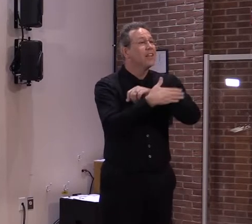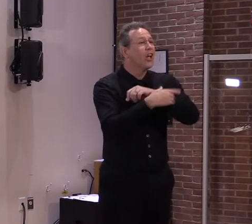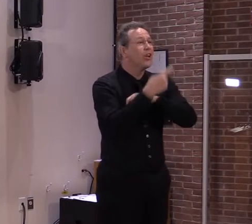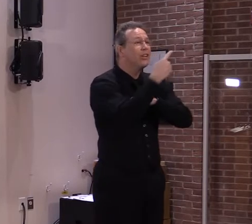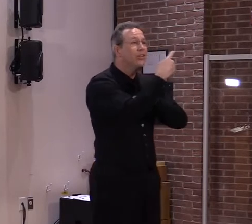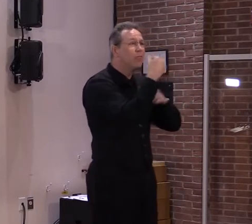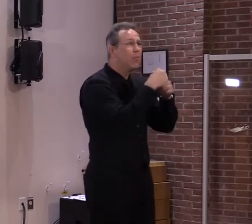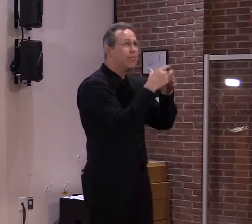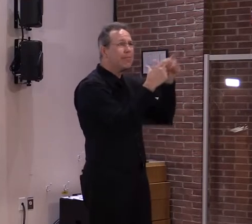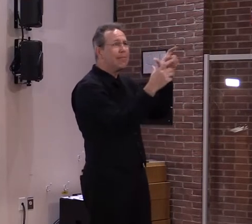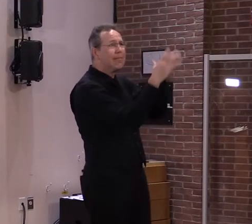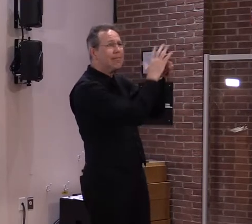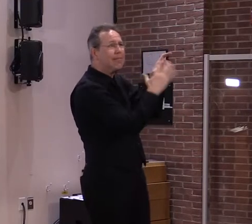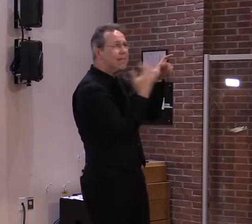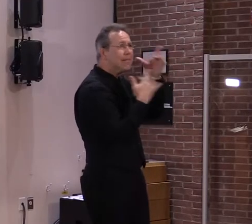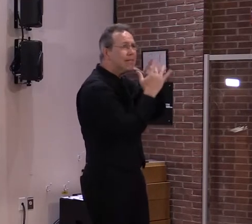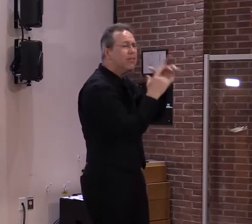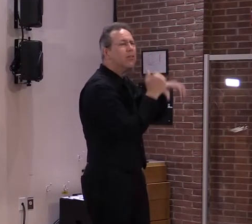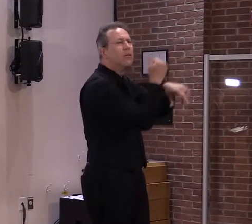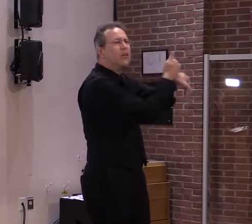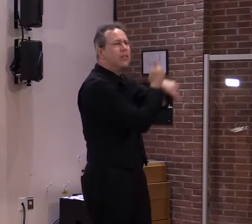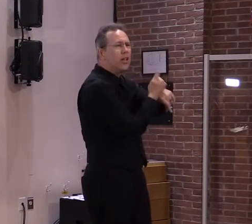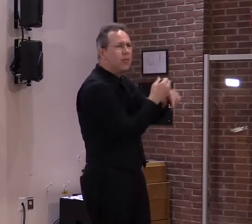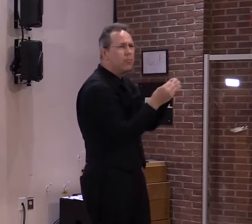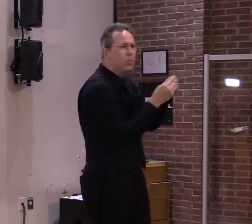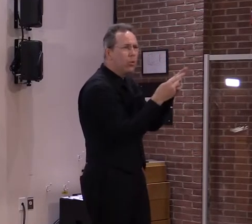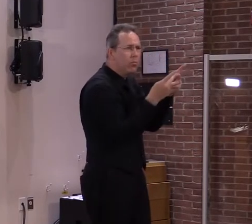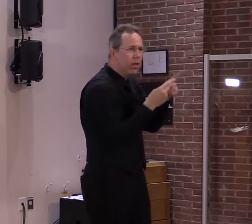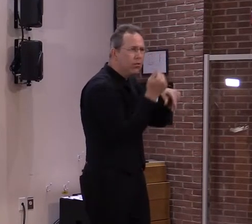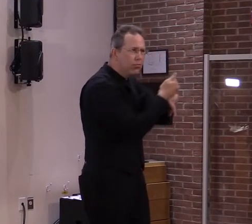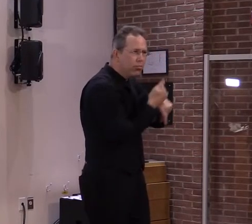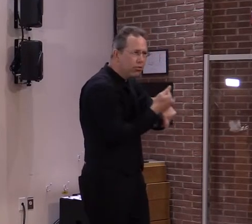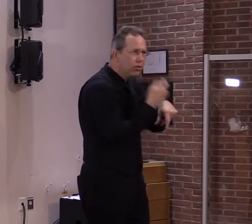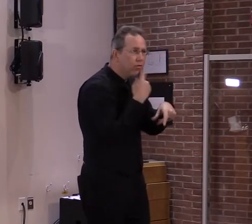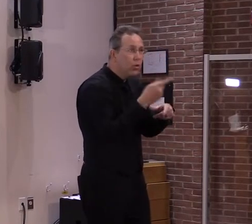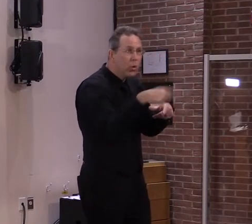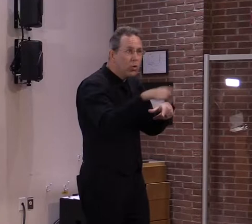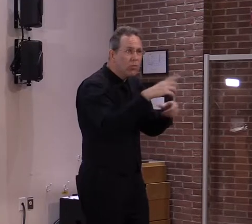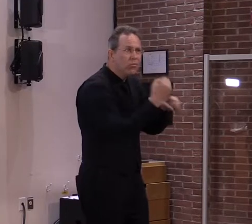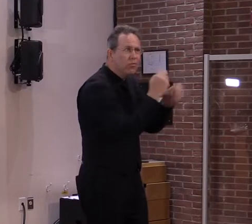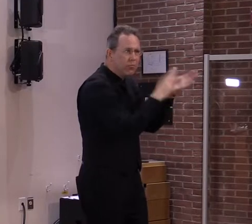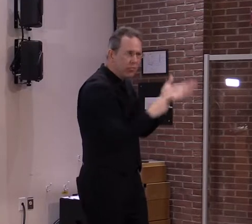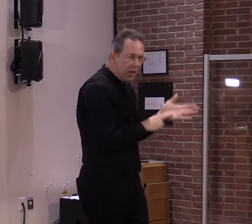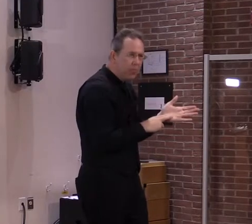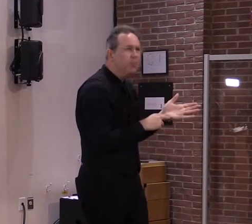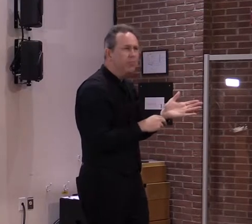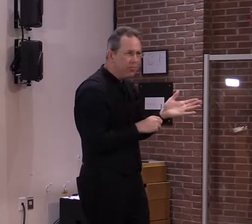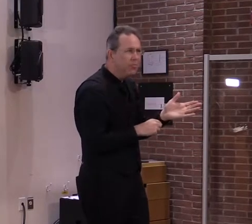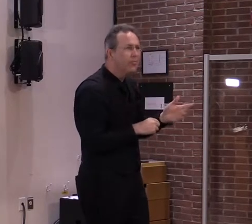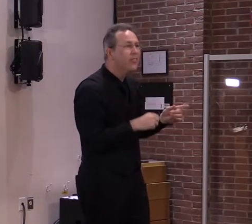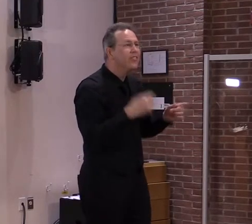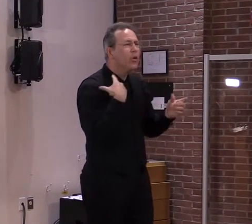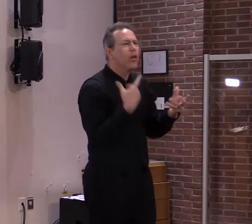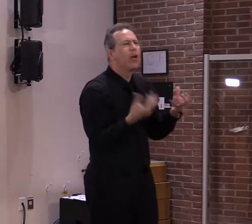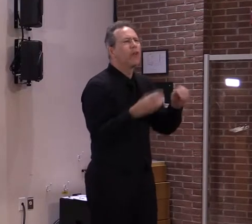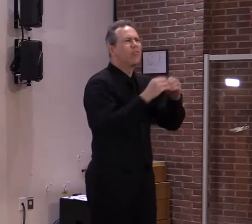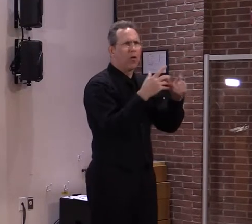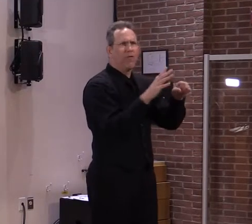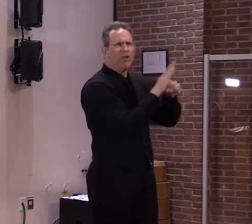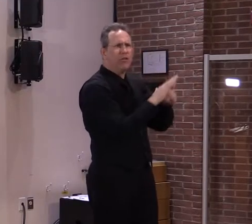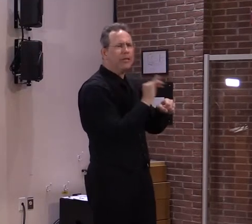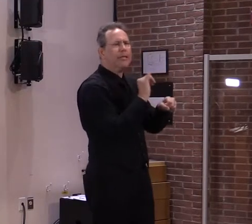April 10th and 11th filled up quickly, so we have increased the number of appointments at each of the